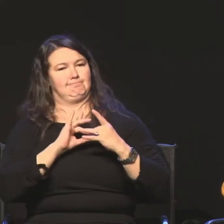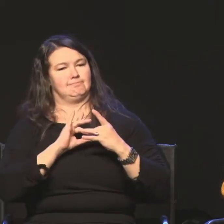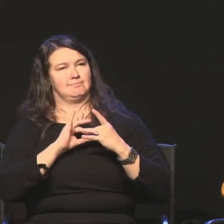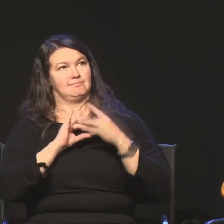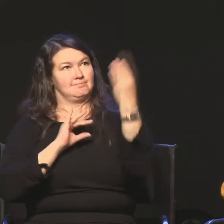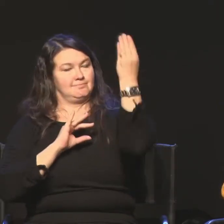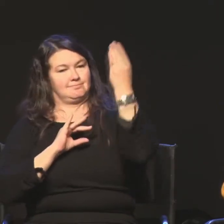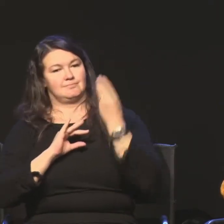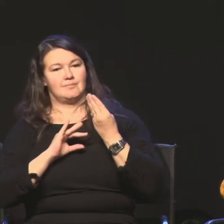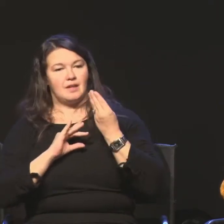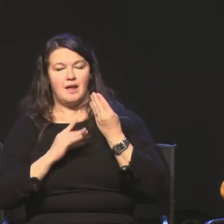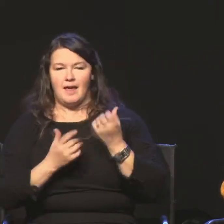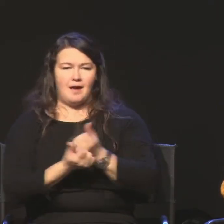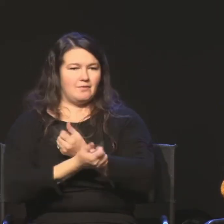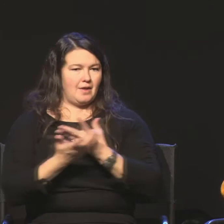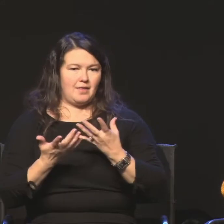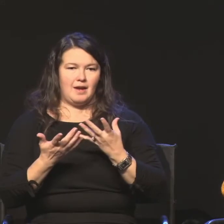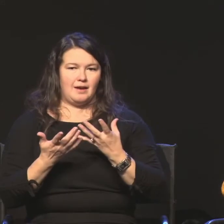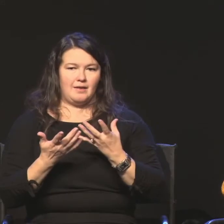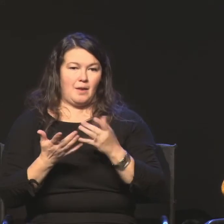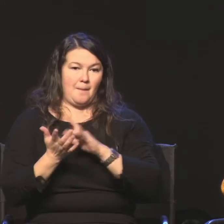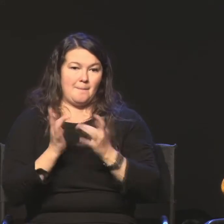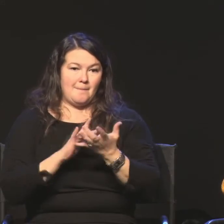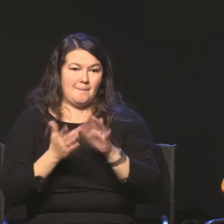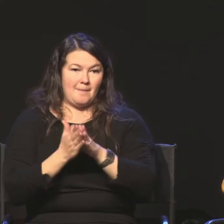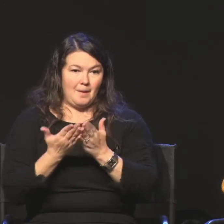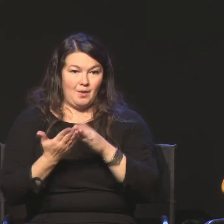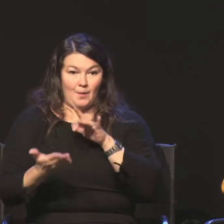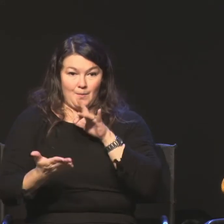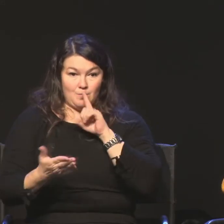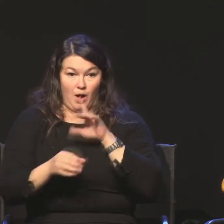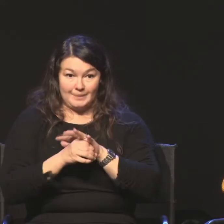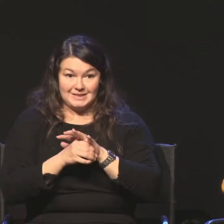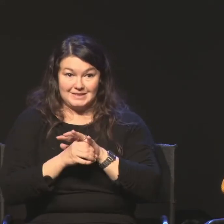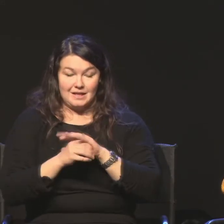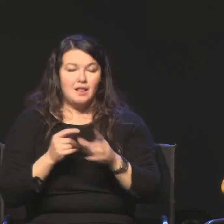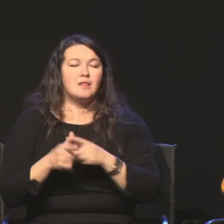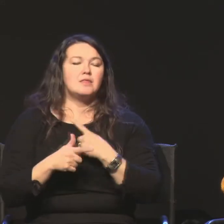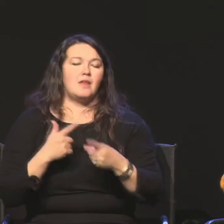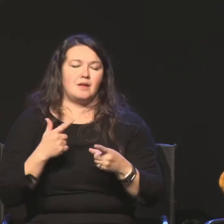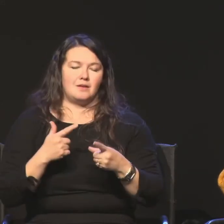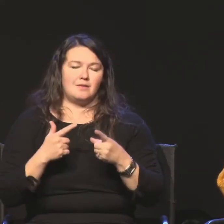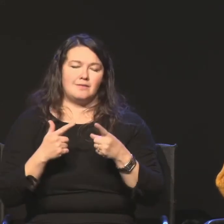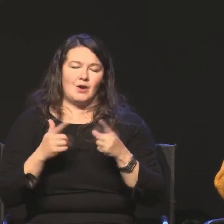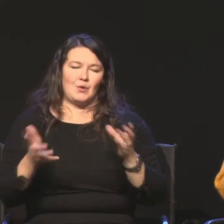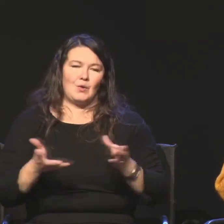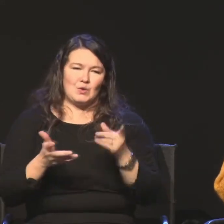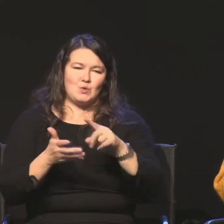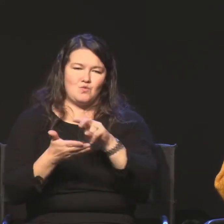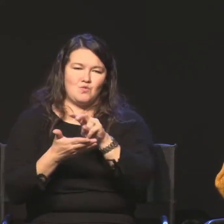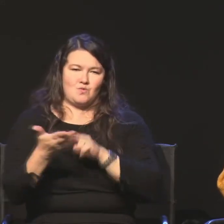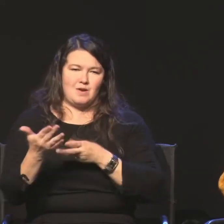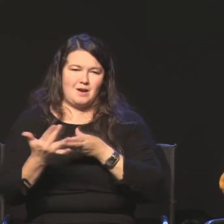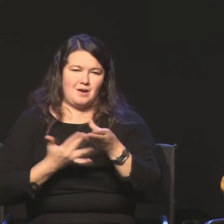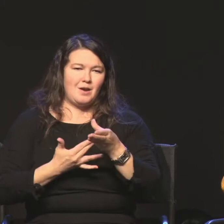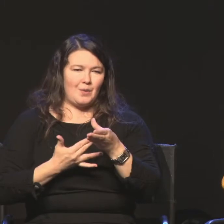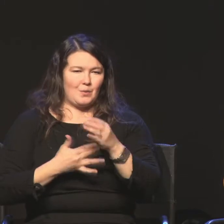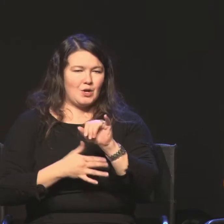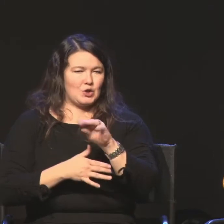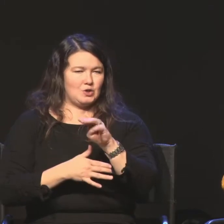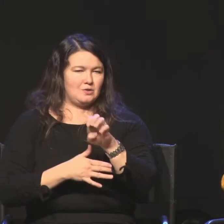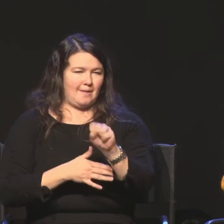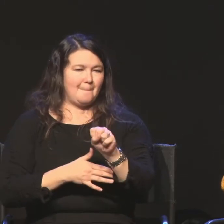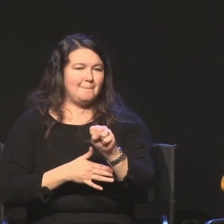Bible promises God's going to come through on, I would highly encourage you to read through James. I think it's a great place to